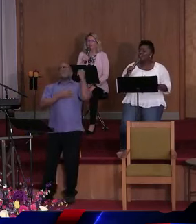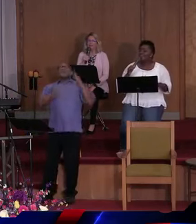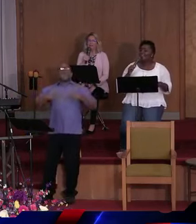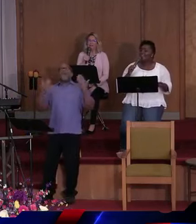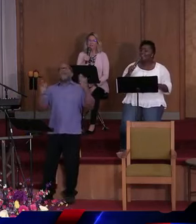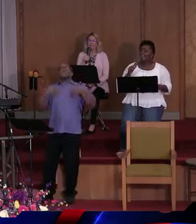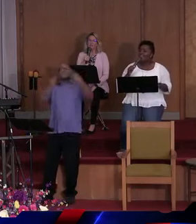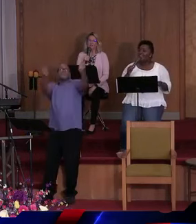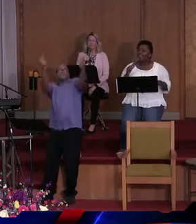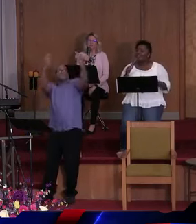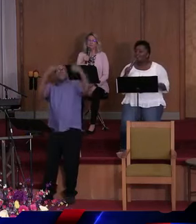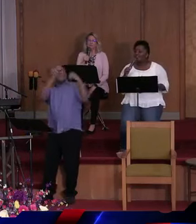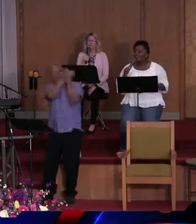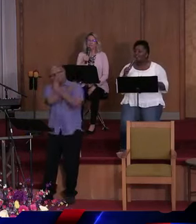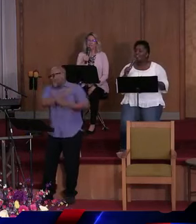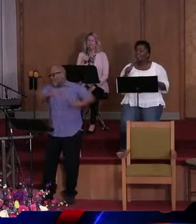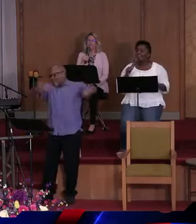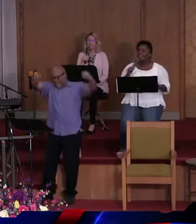I'm so glad you came.